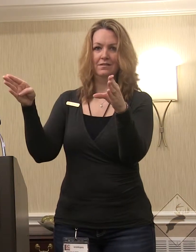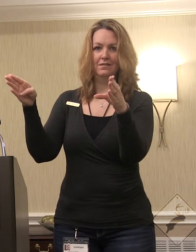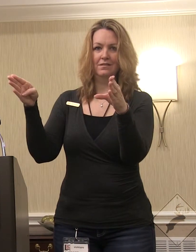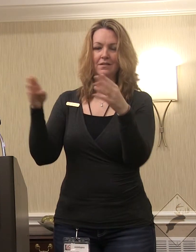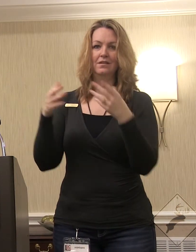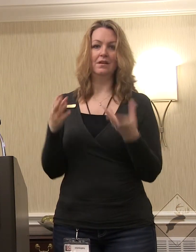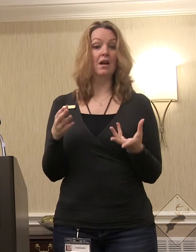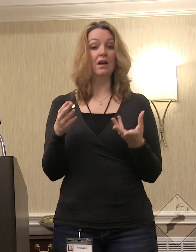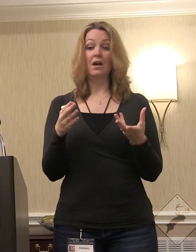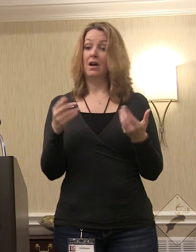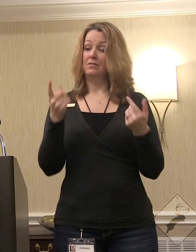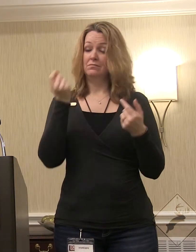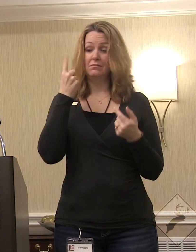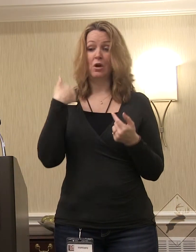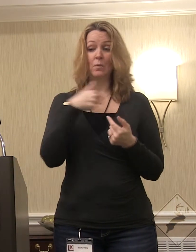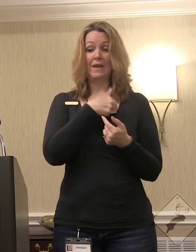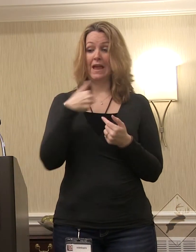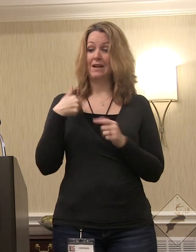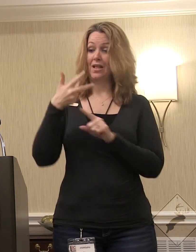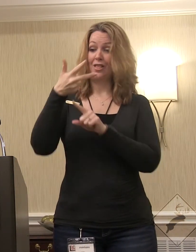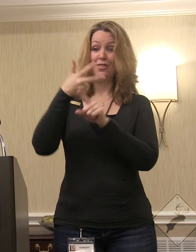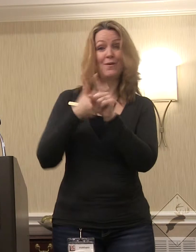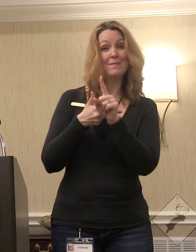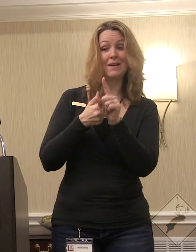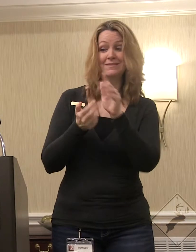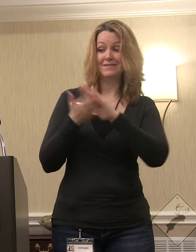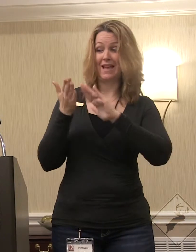because things like leases don't go away.